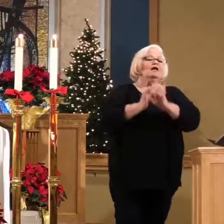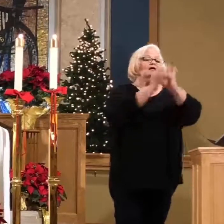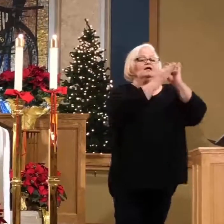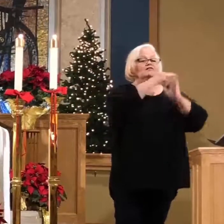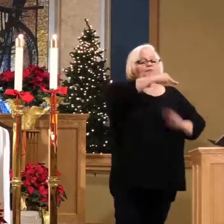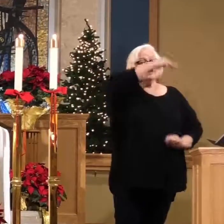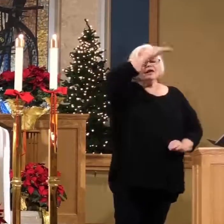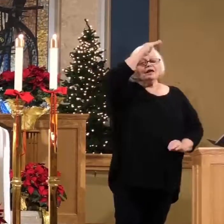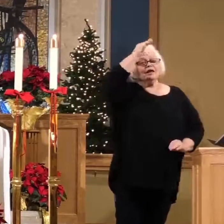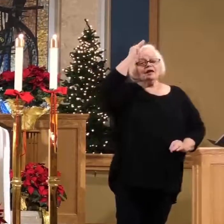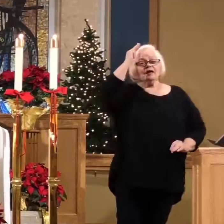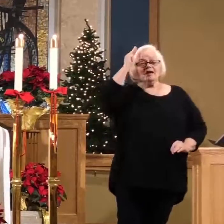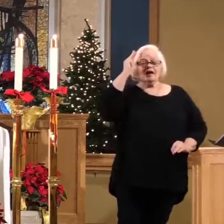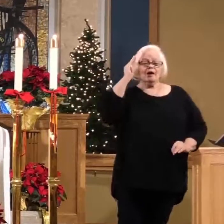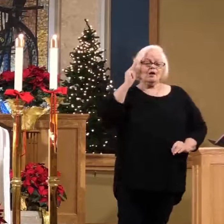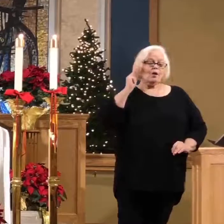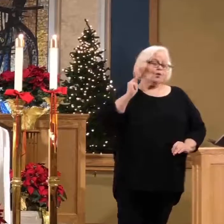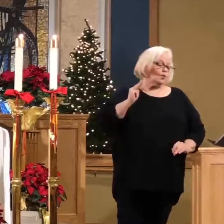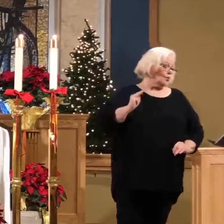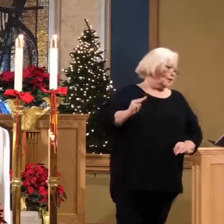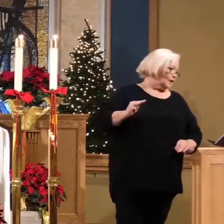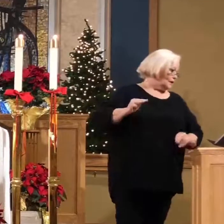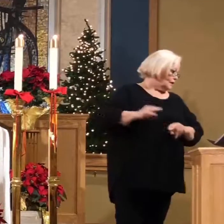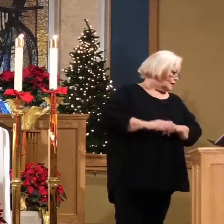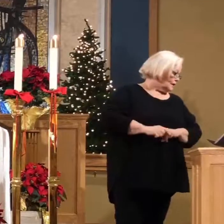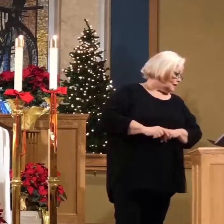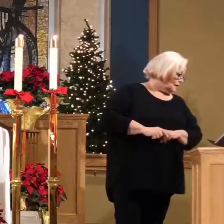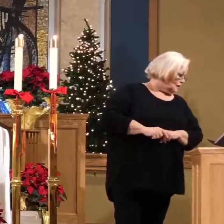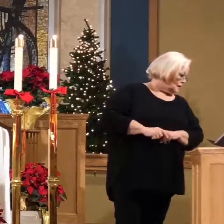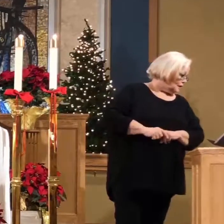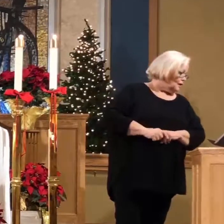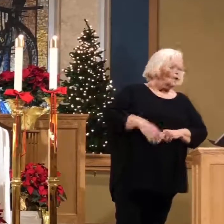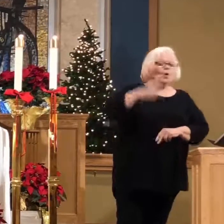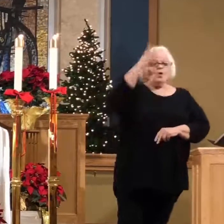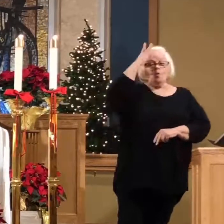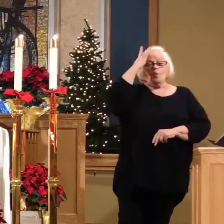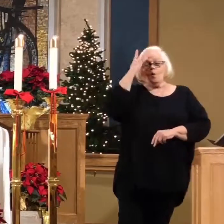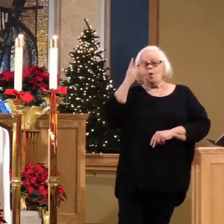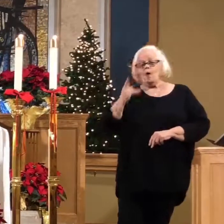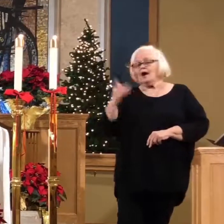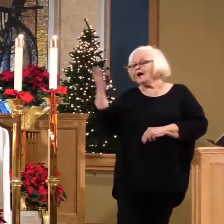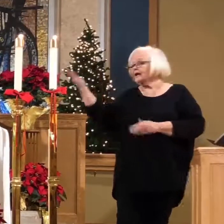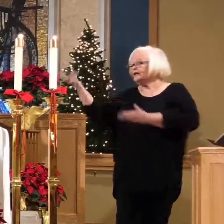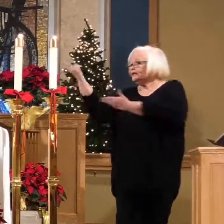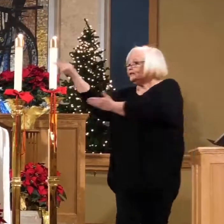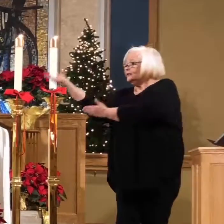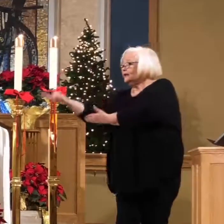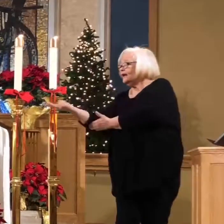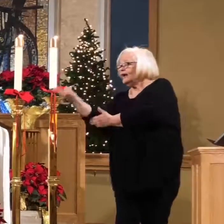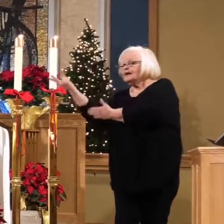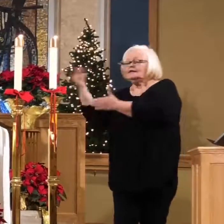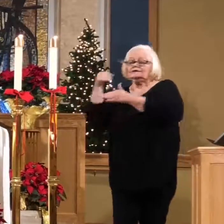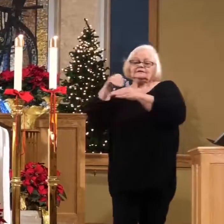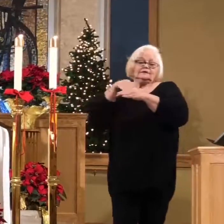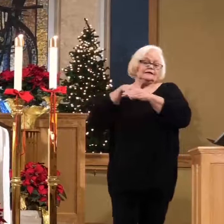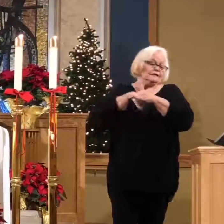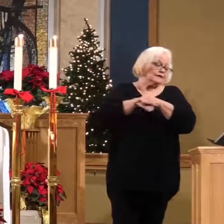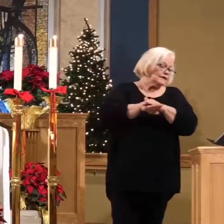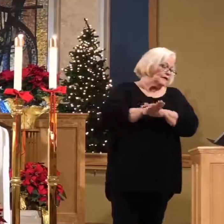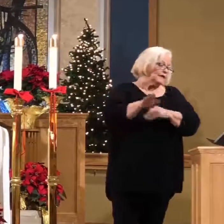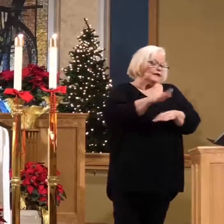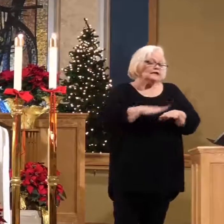Son of Mary. Why lies he in